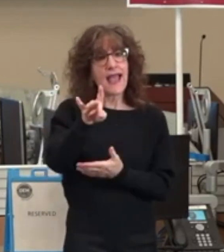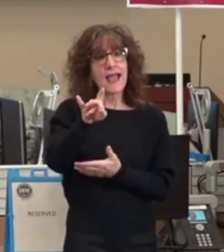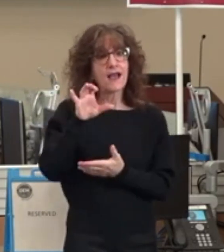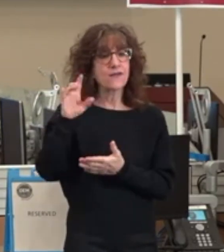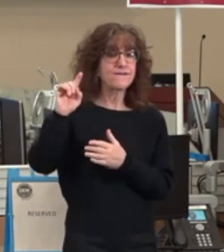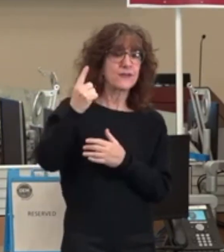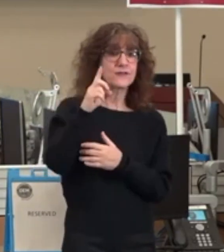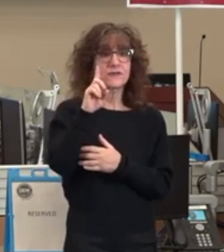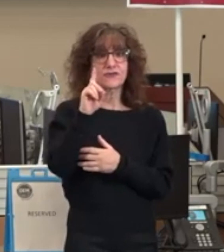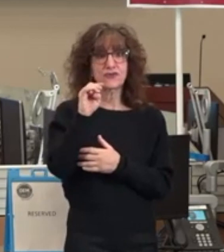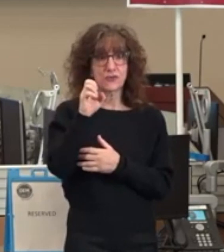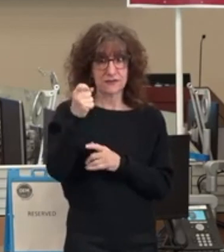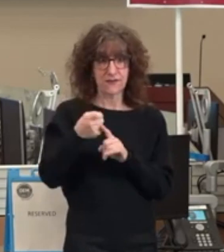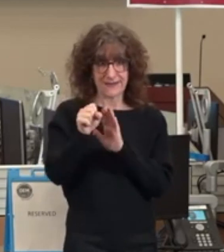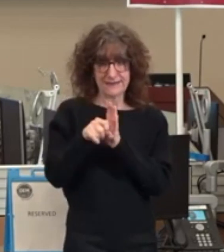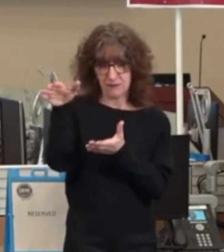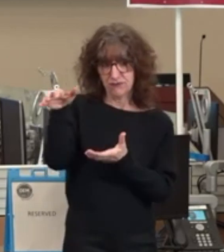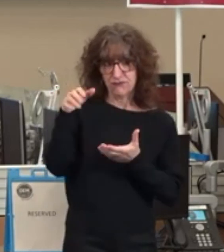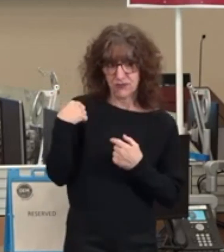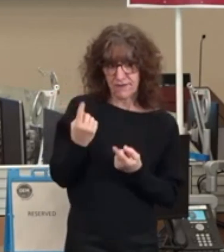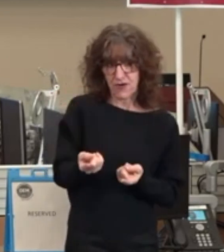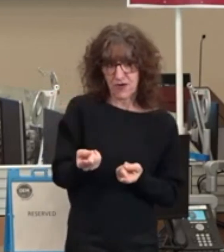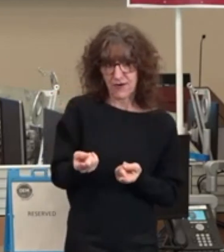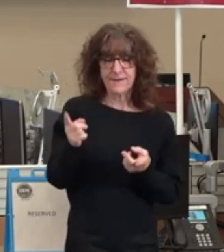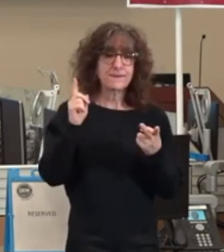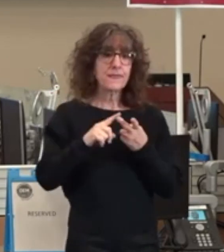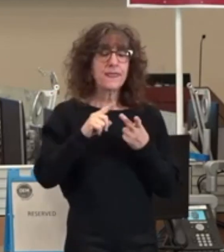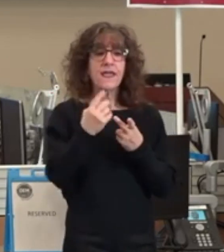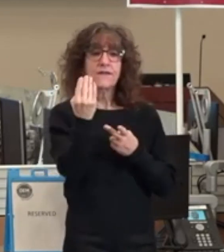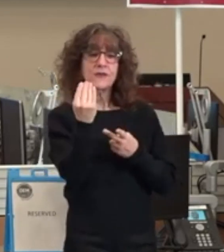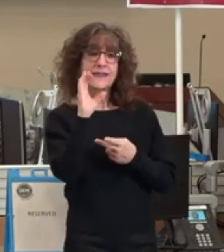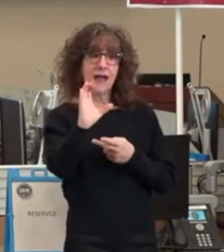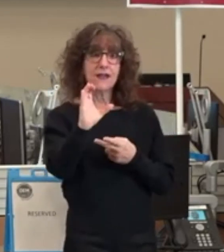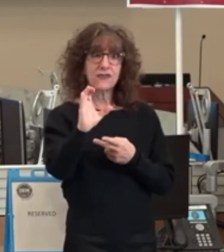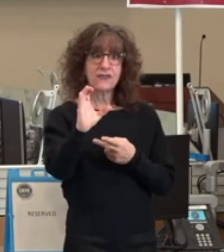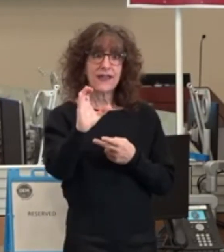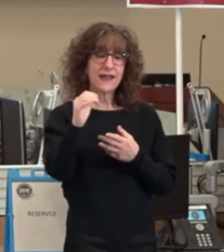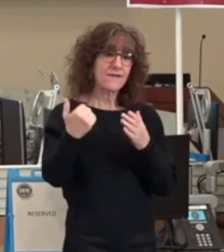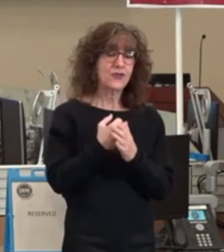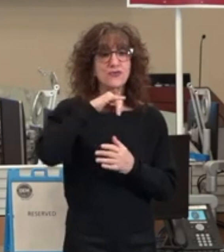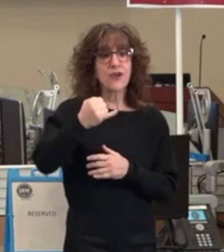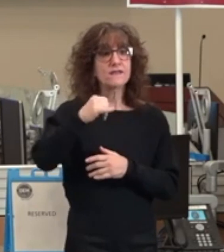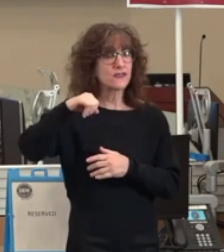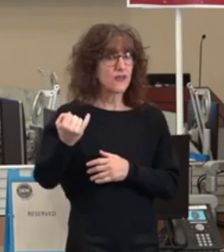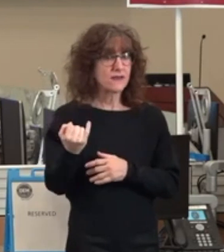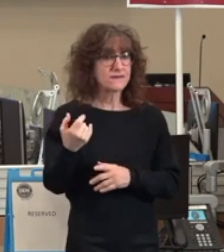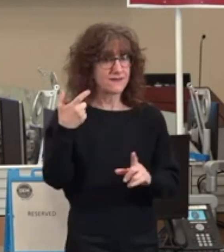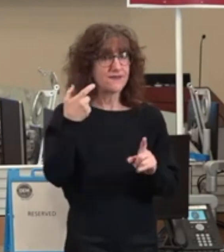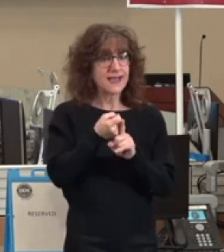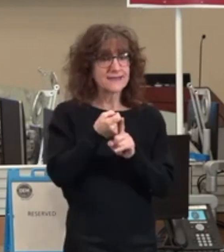4,800 first doses from the state so far, as well as 1,400 doses of the new Johnson & Johnson